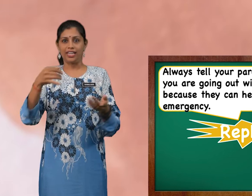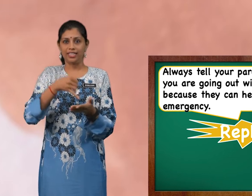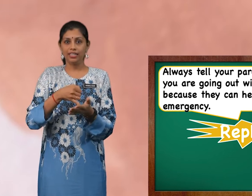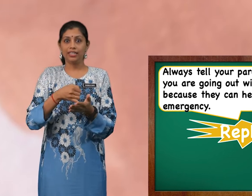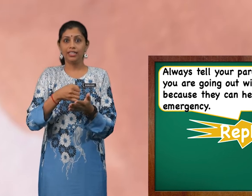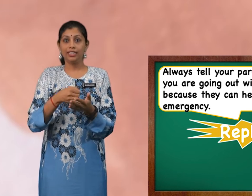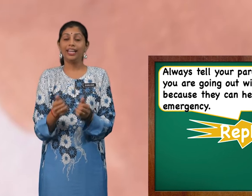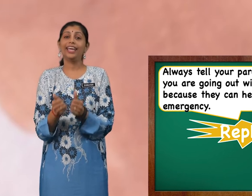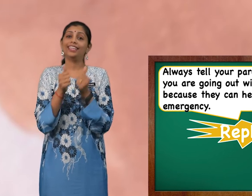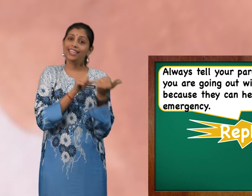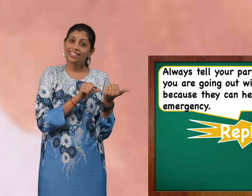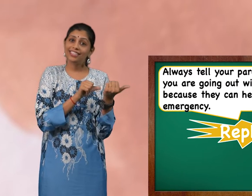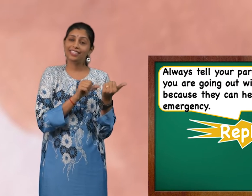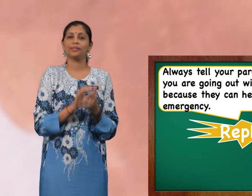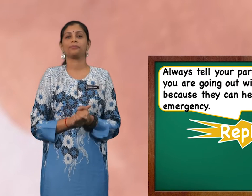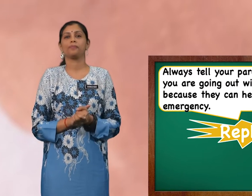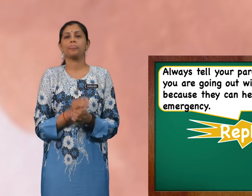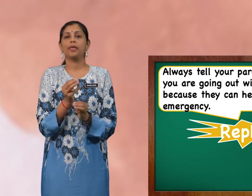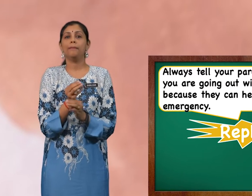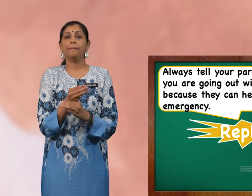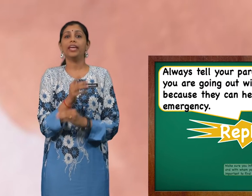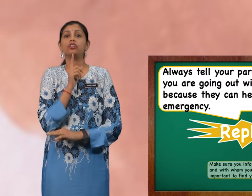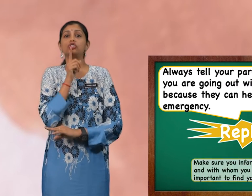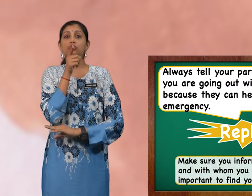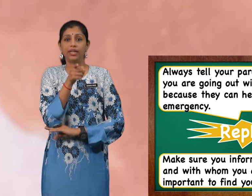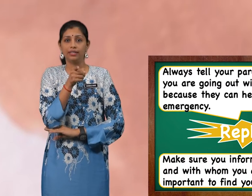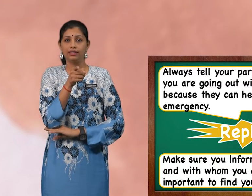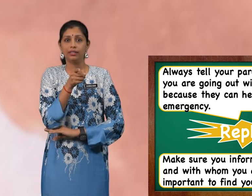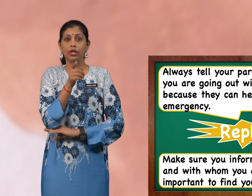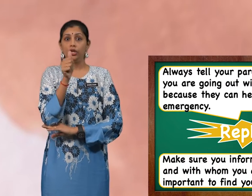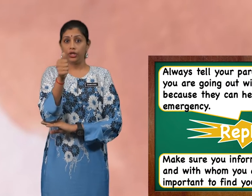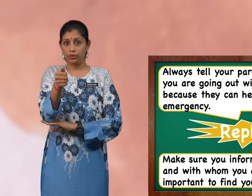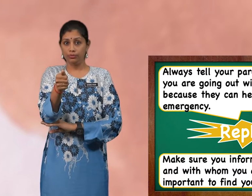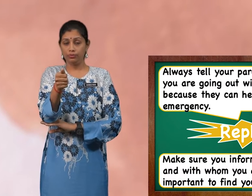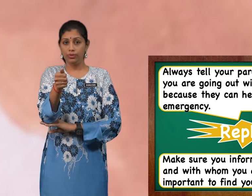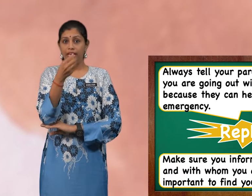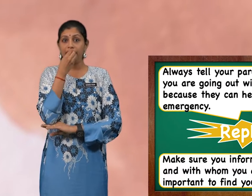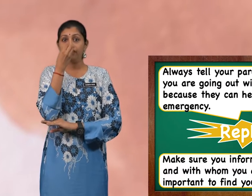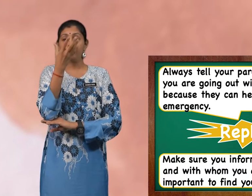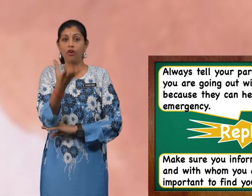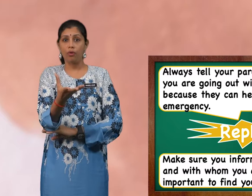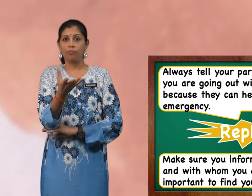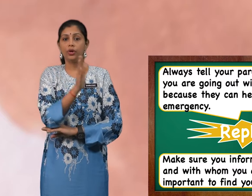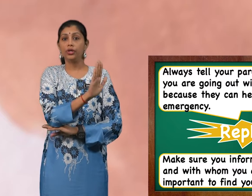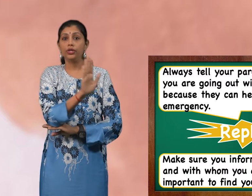rephrase it like this. Make sure you inform